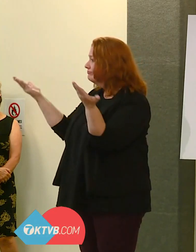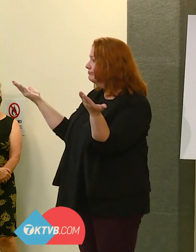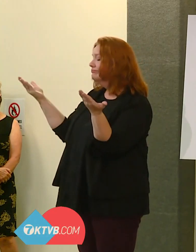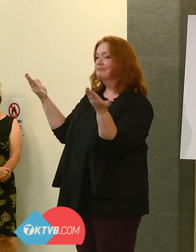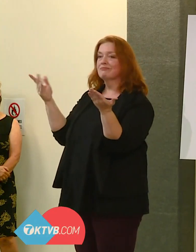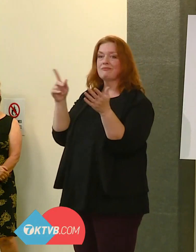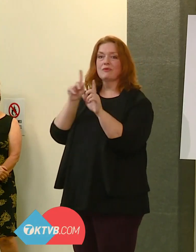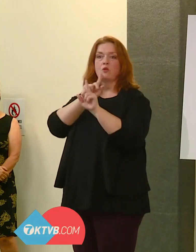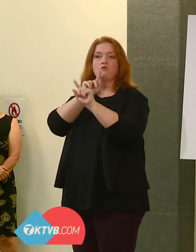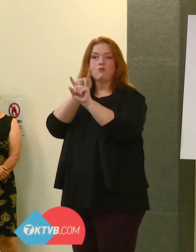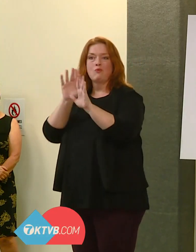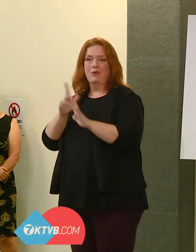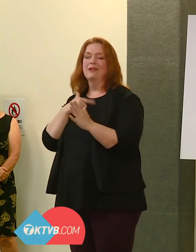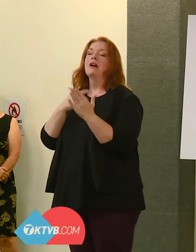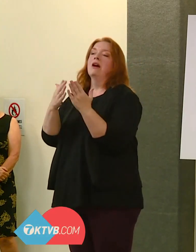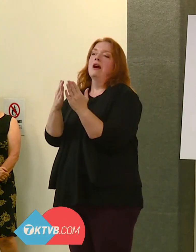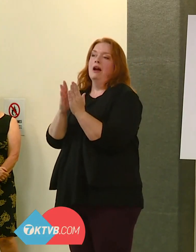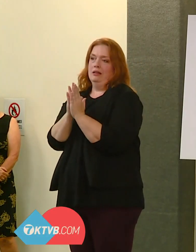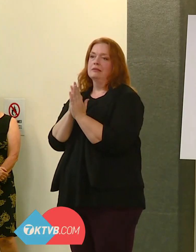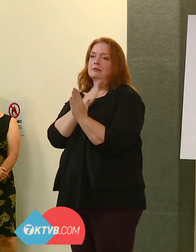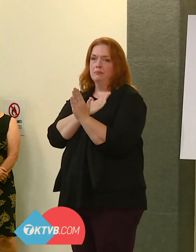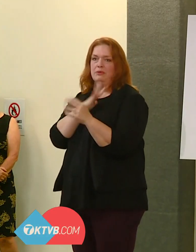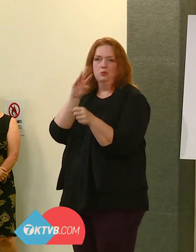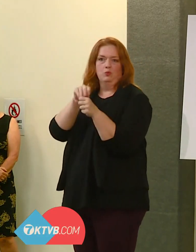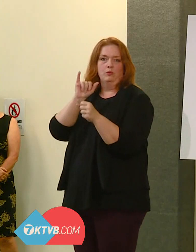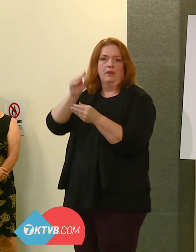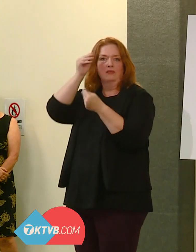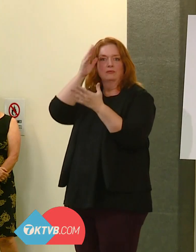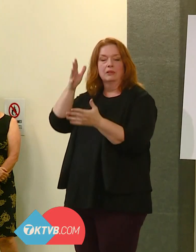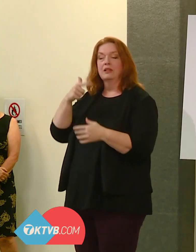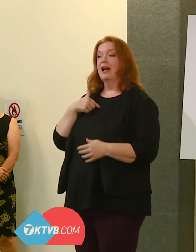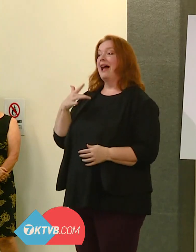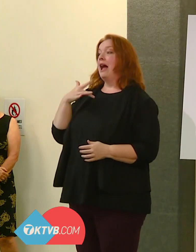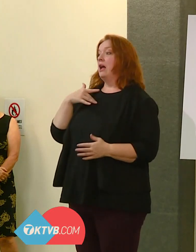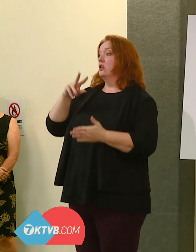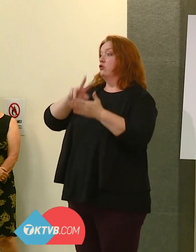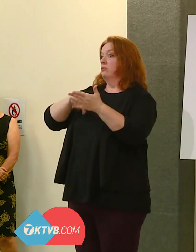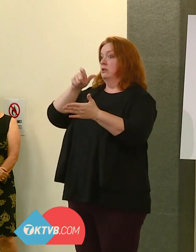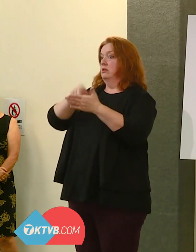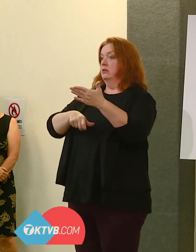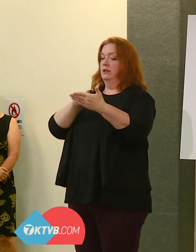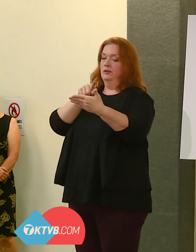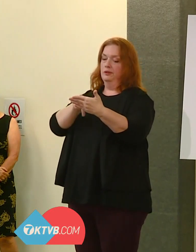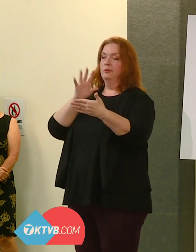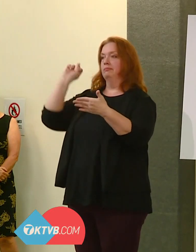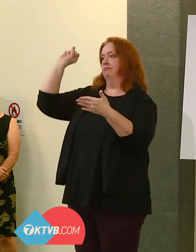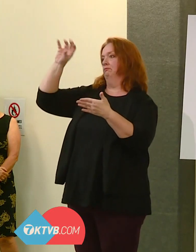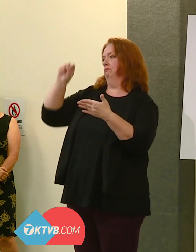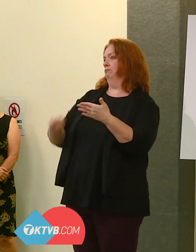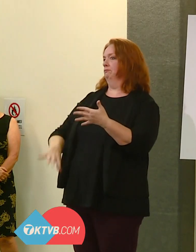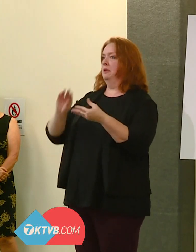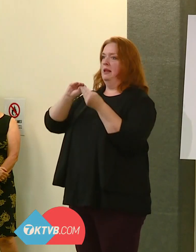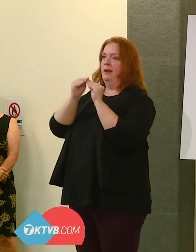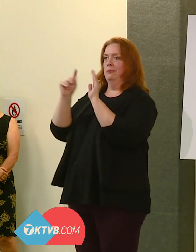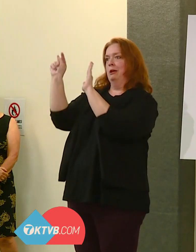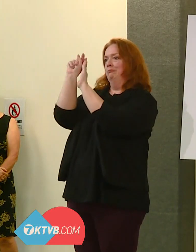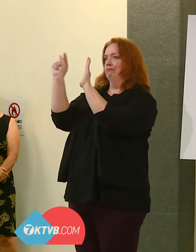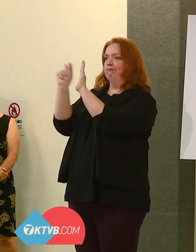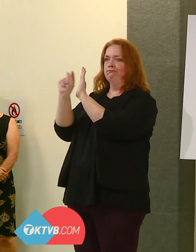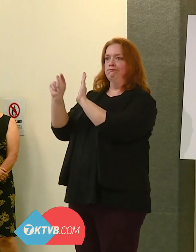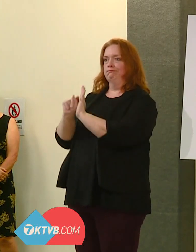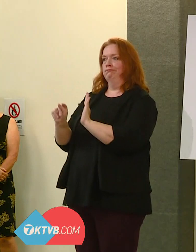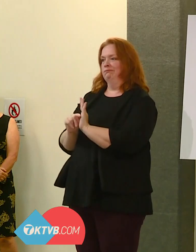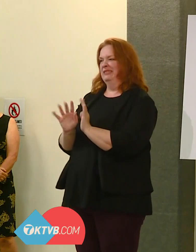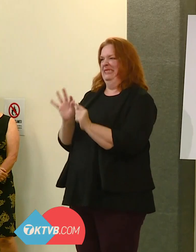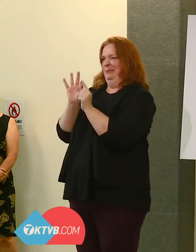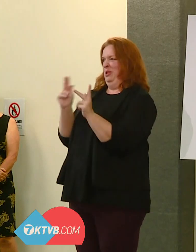I frequently read on your posts is just the daily case counts, especially in the areas of the most